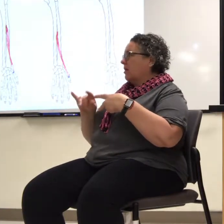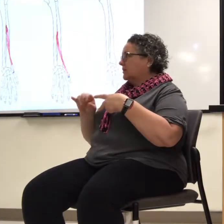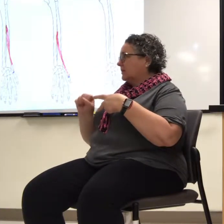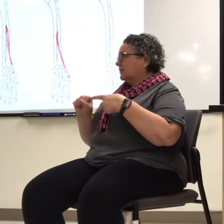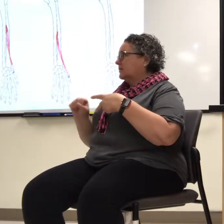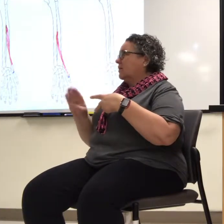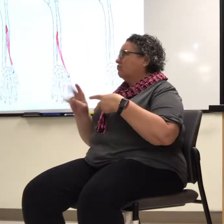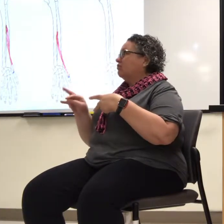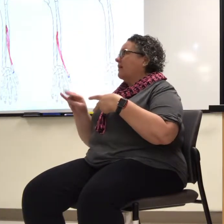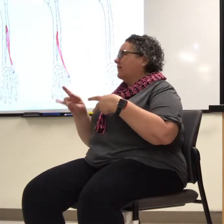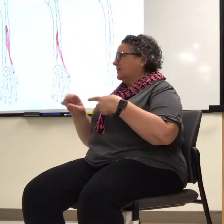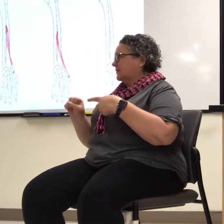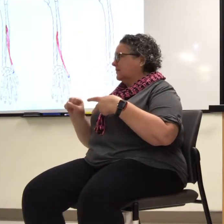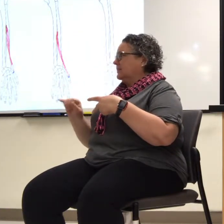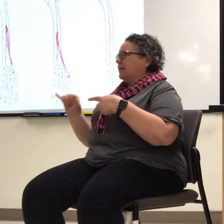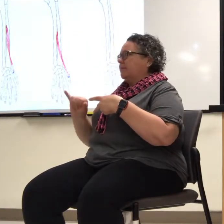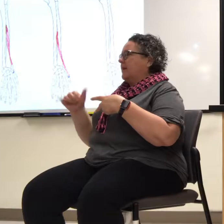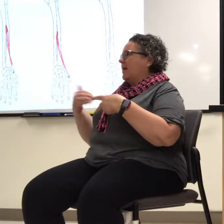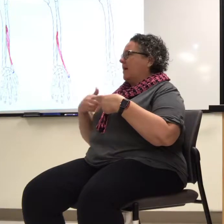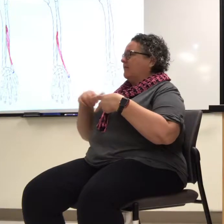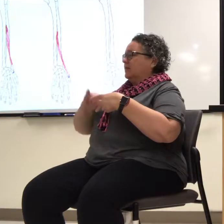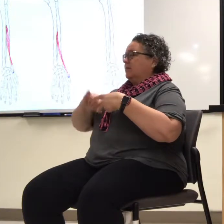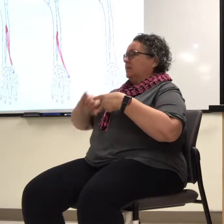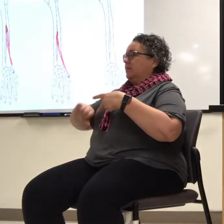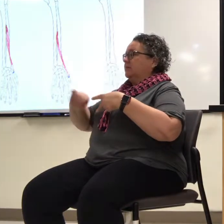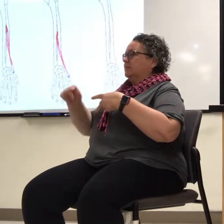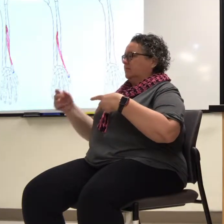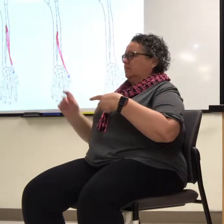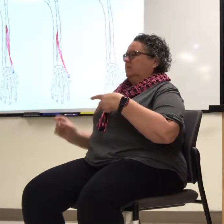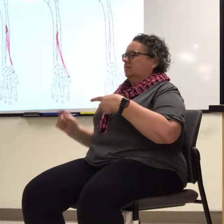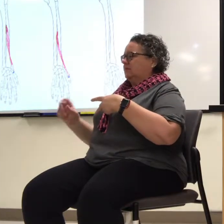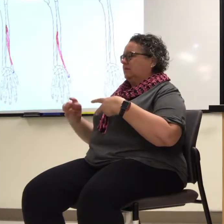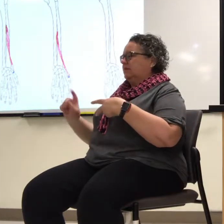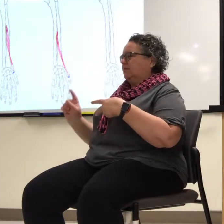And then I'll start fresh. So the insertion is